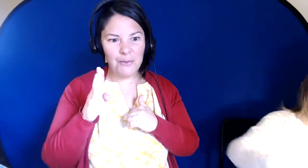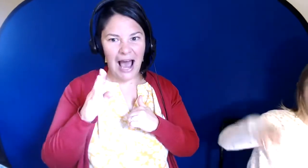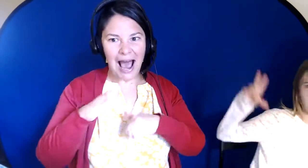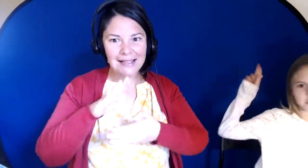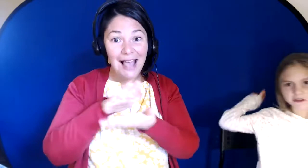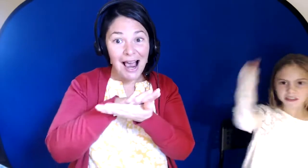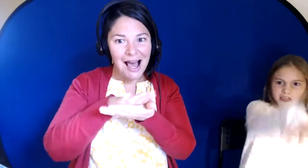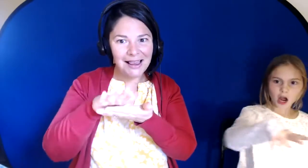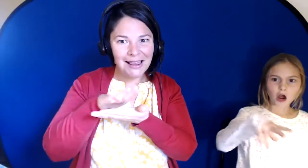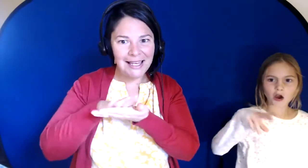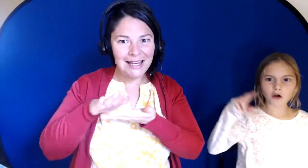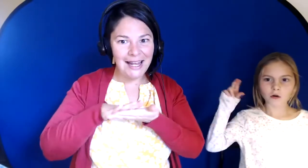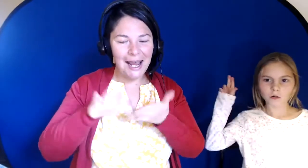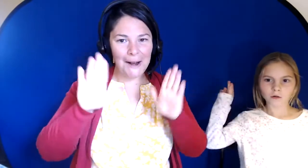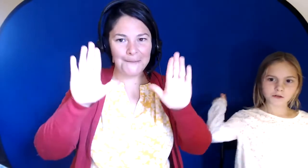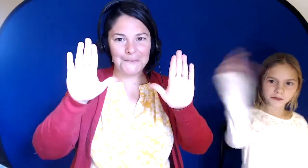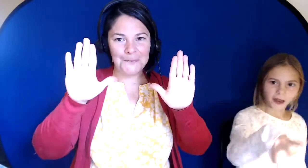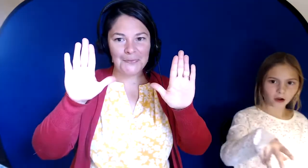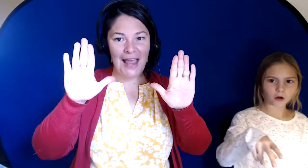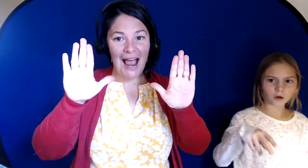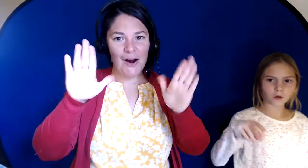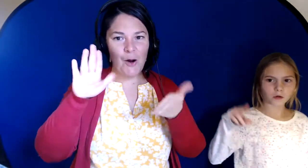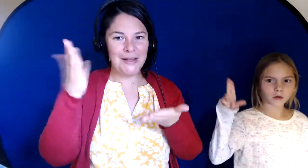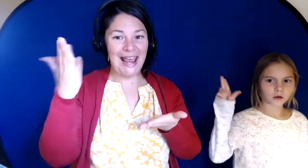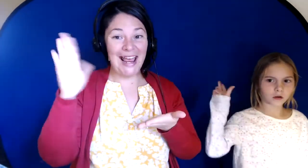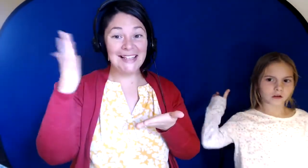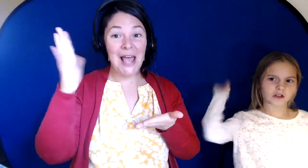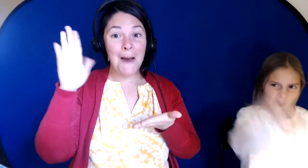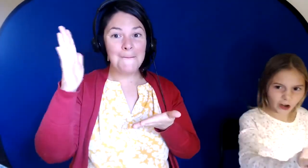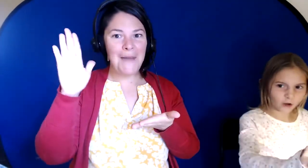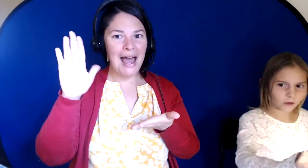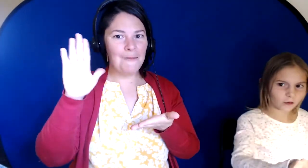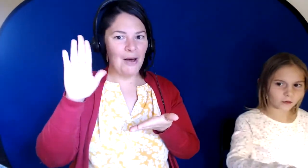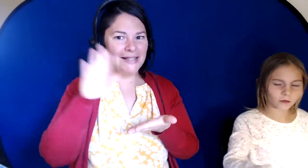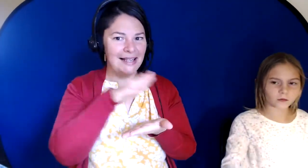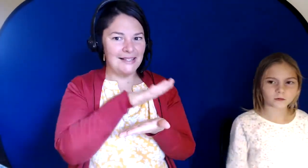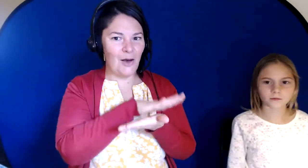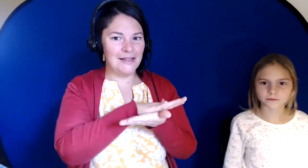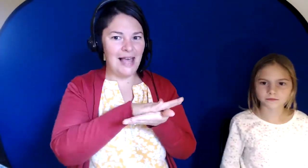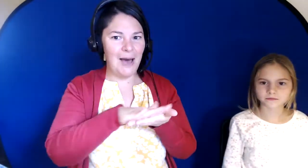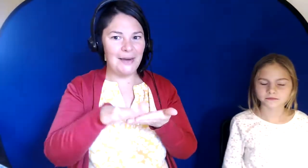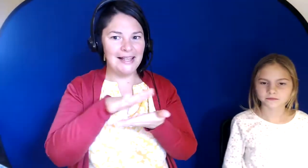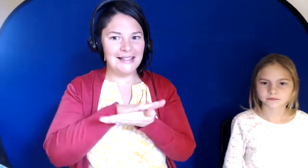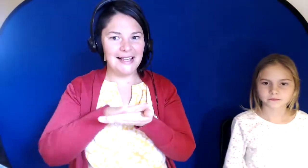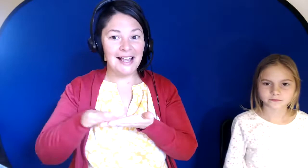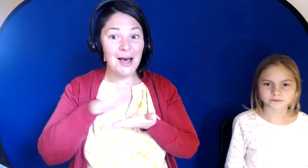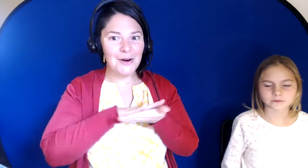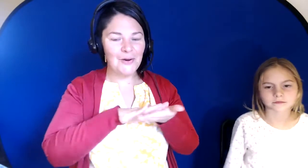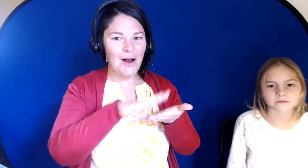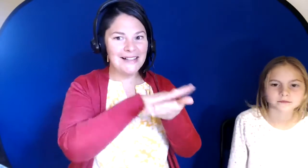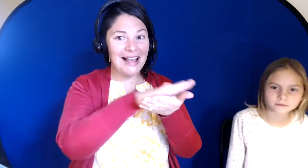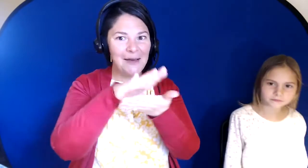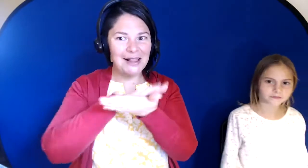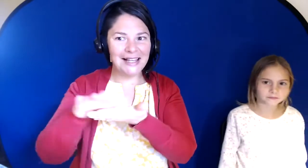guys? Cleaning. Our open hands, my boss hand is on top and it's going to come across like I'm cleaning the